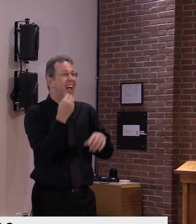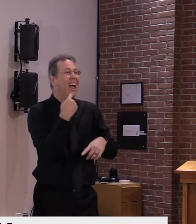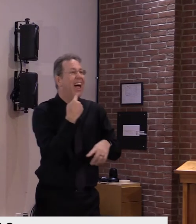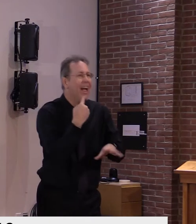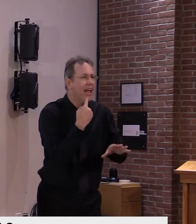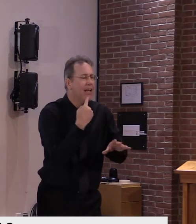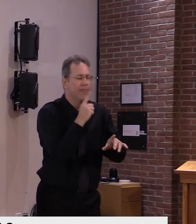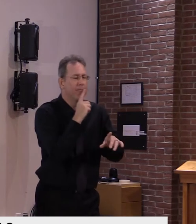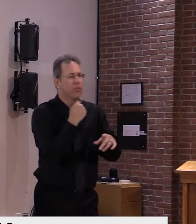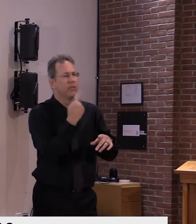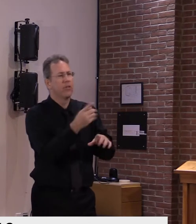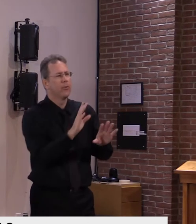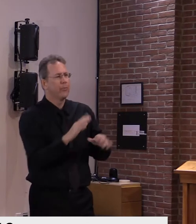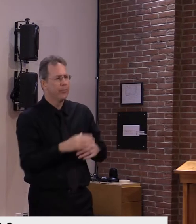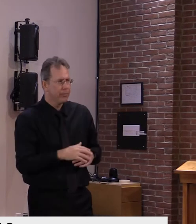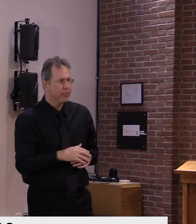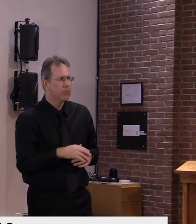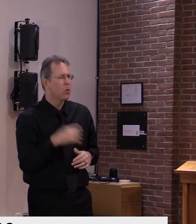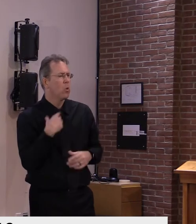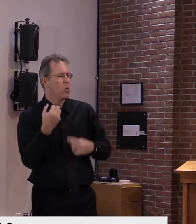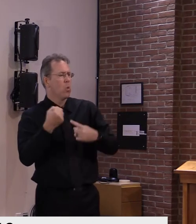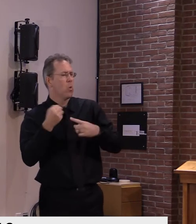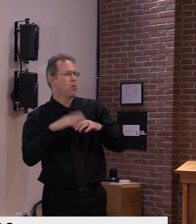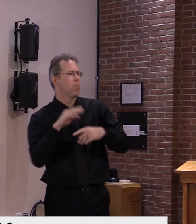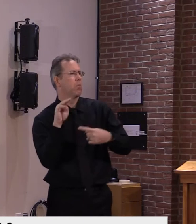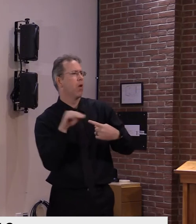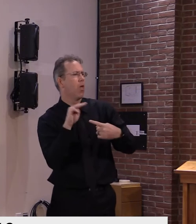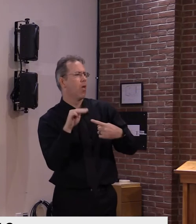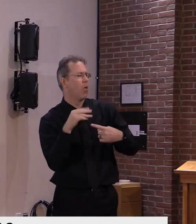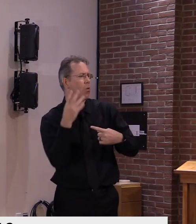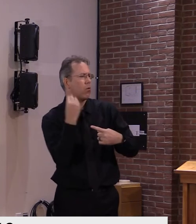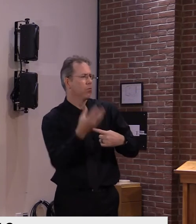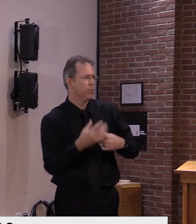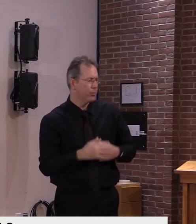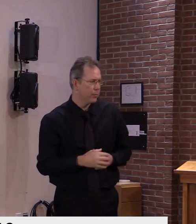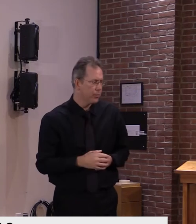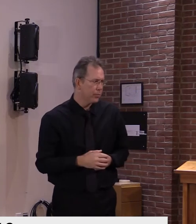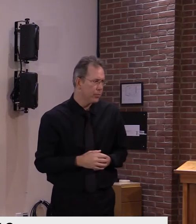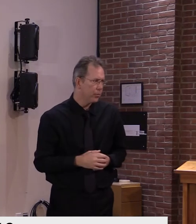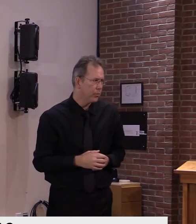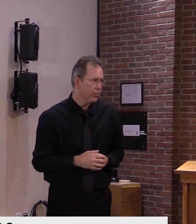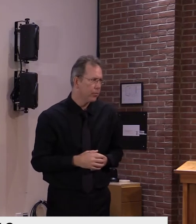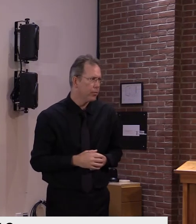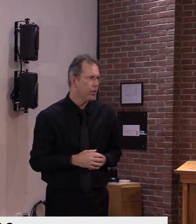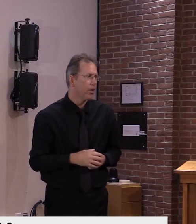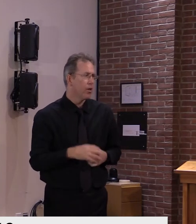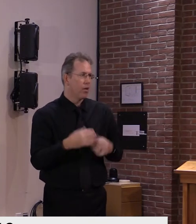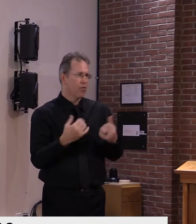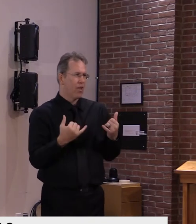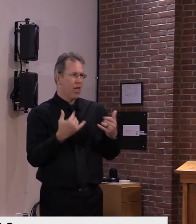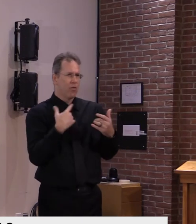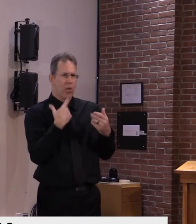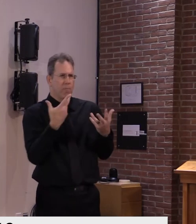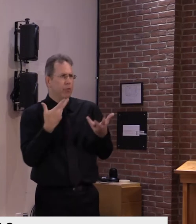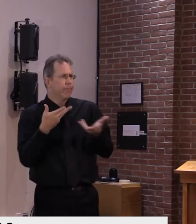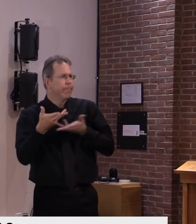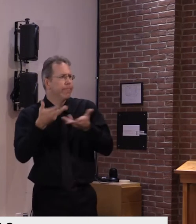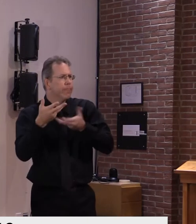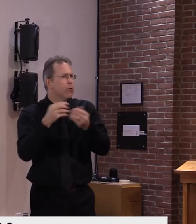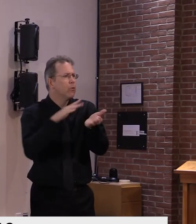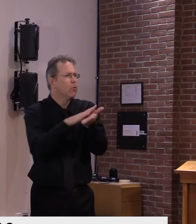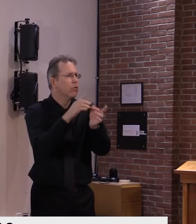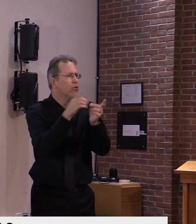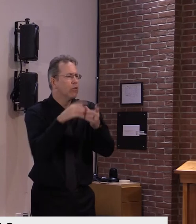after Thanksgiving. But we did have a lot of contacts with districts as we published that guide late Monday